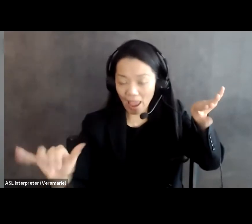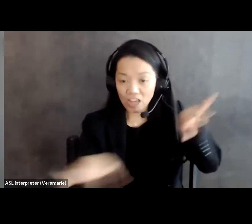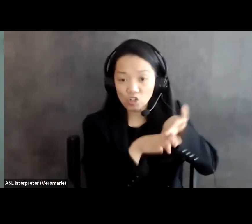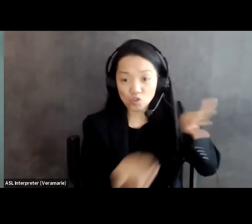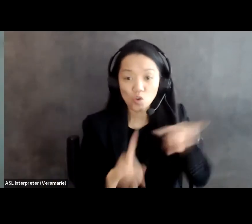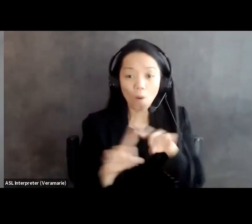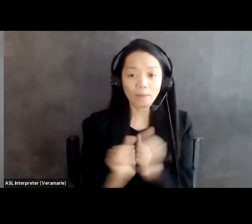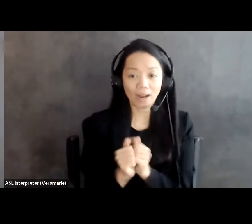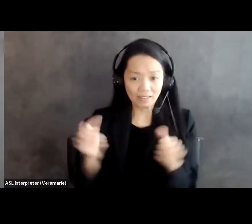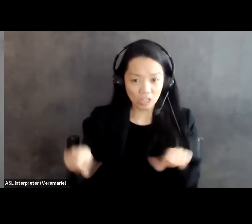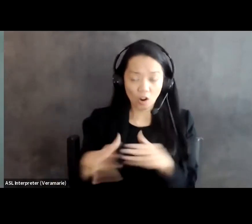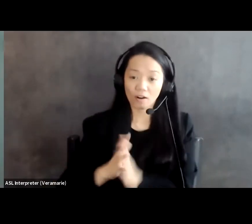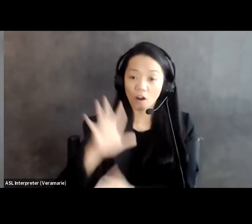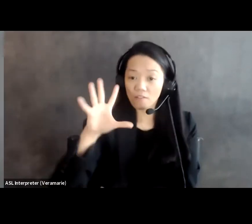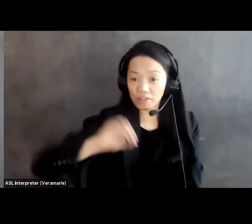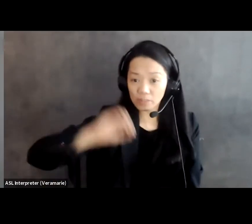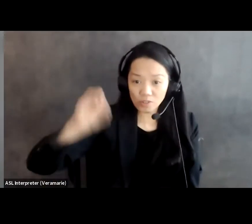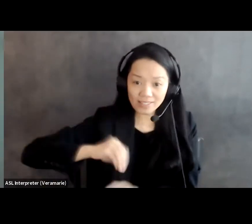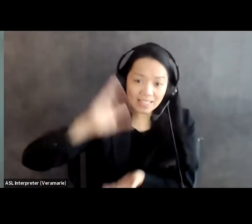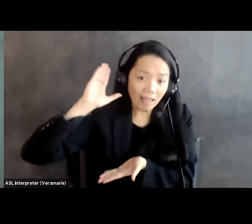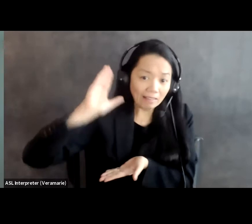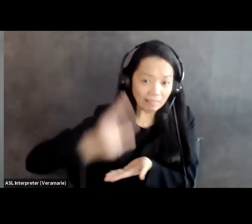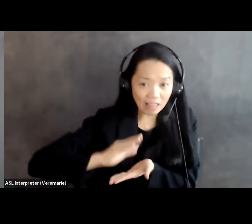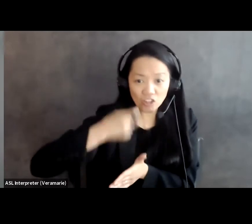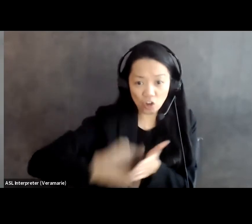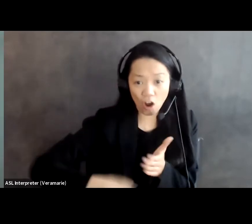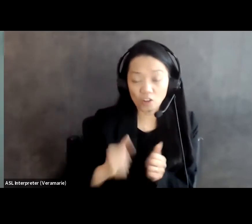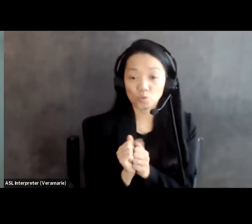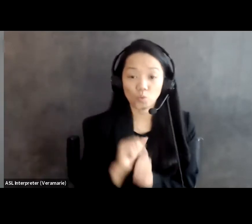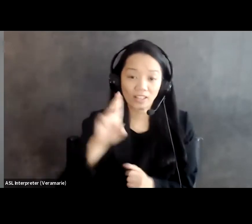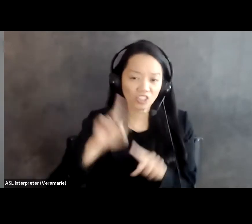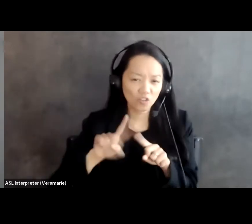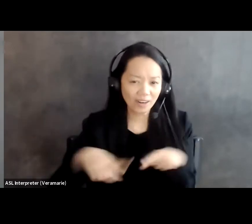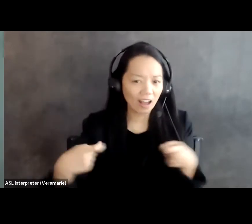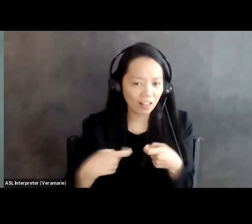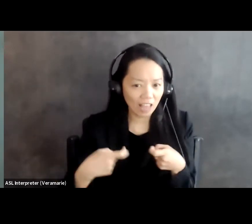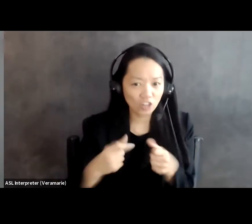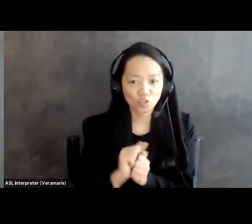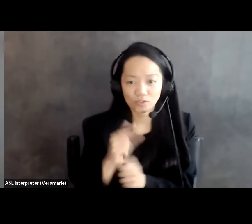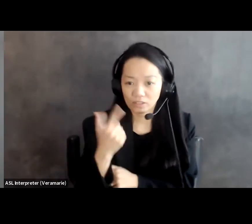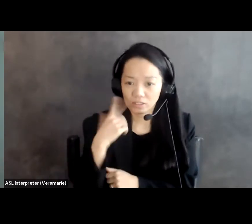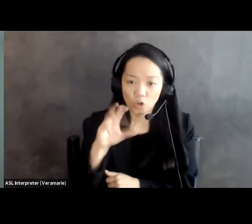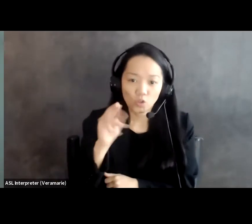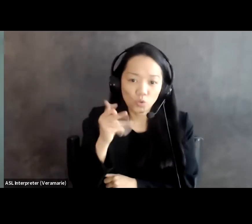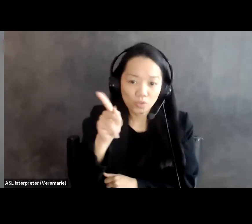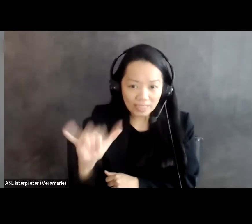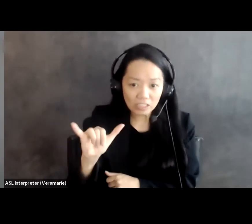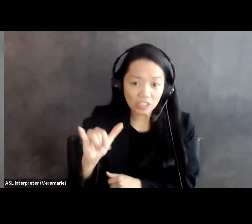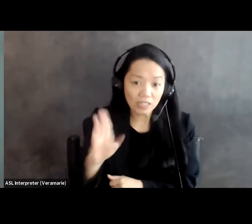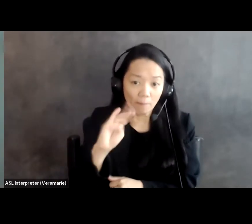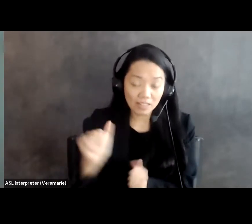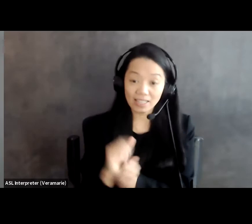a 50% reduction in utility bills, as well as a significant reduction in CO2